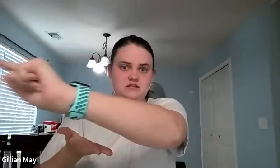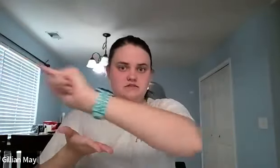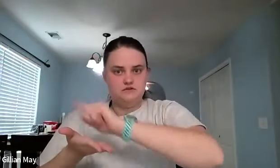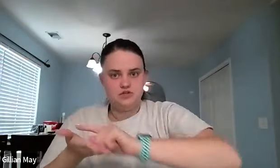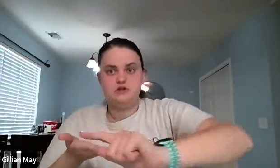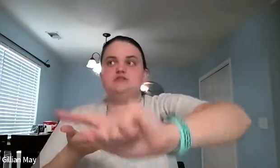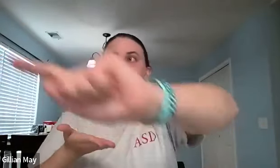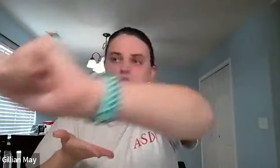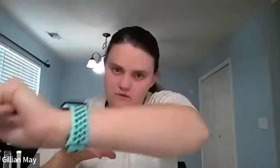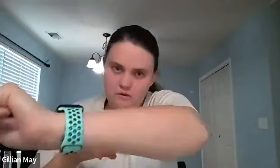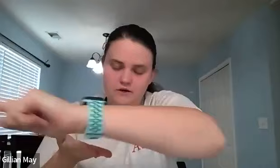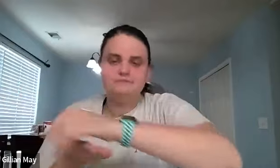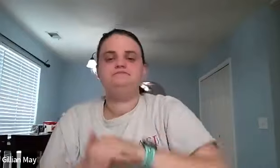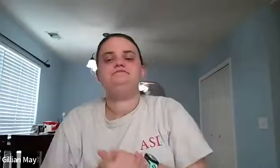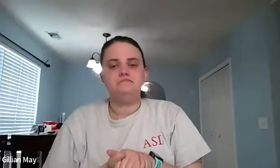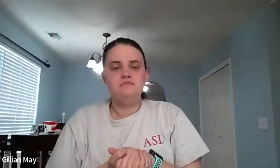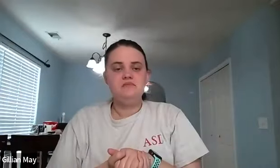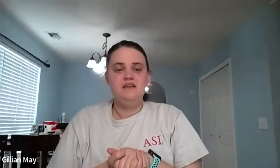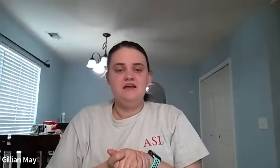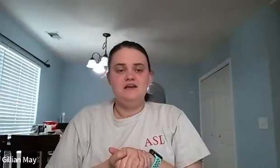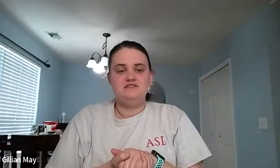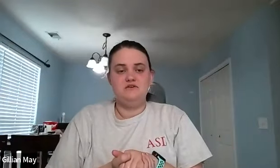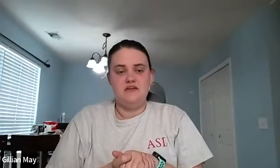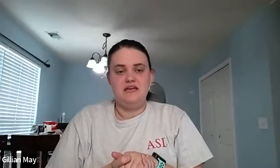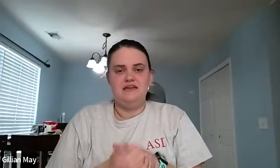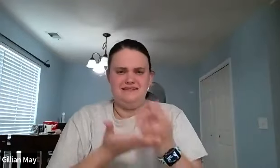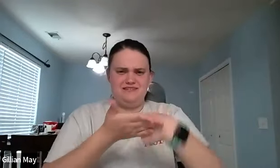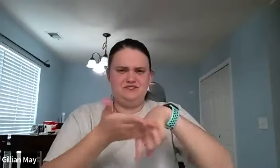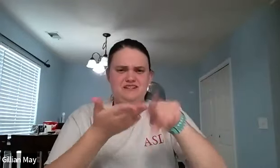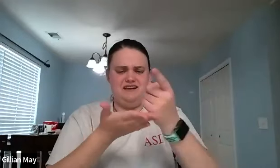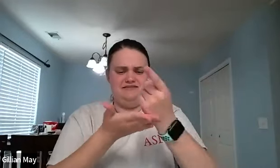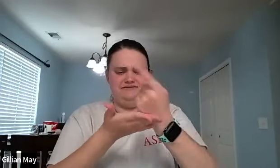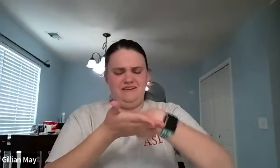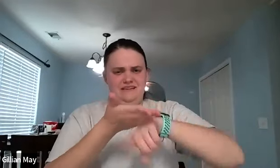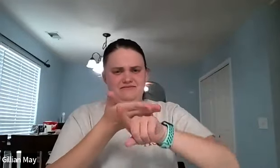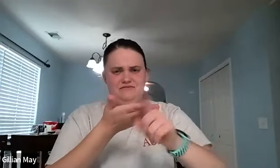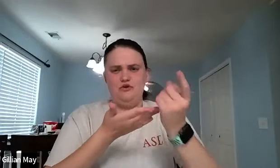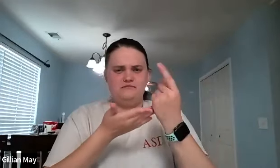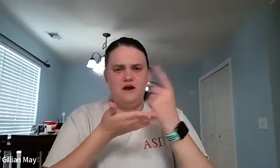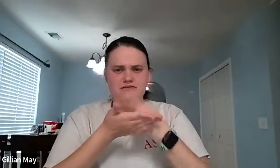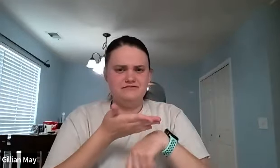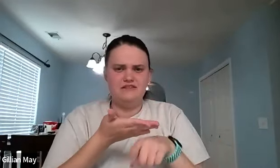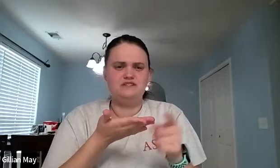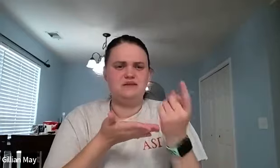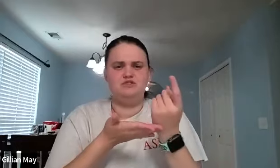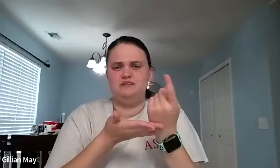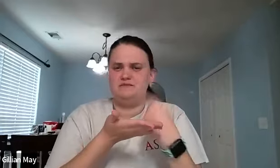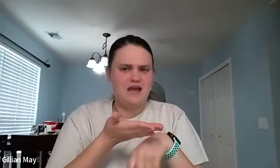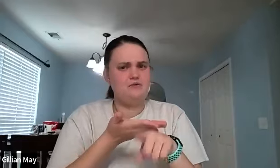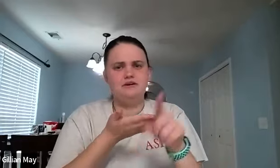in the future, so you're going forward. So then, and this one just kind of, it throws me off. It looks like I'm doing some